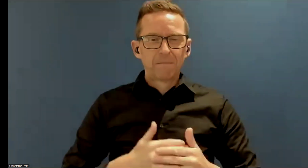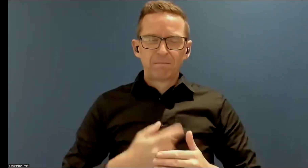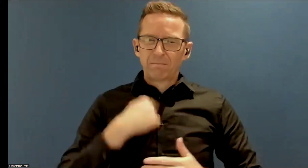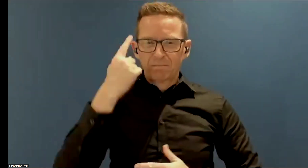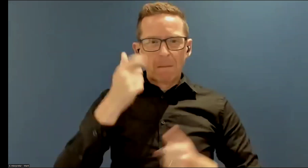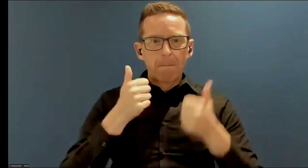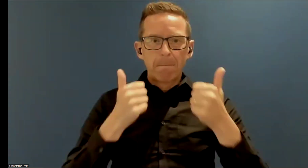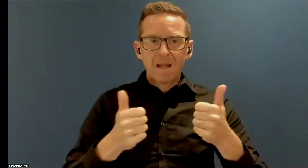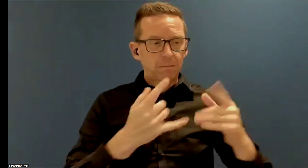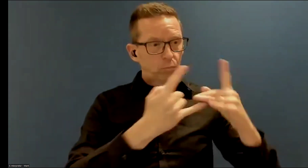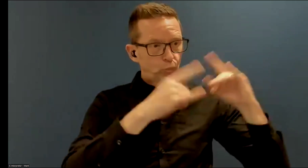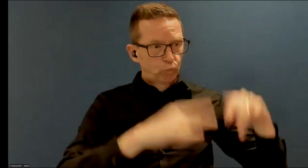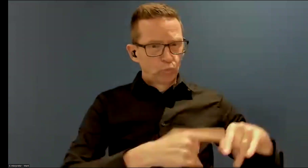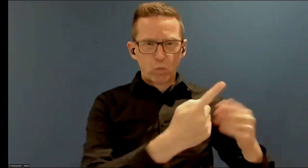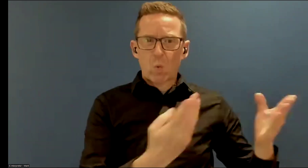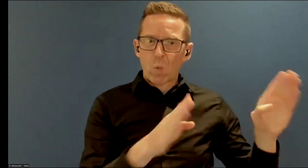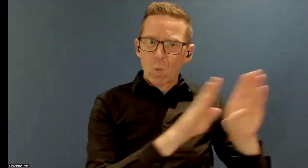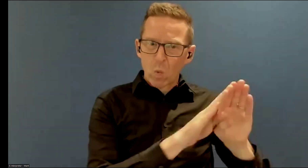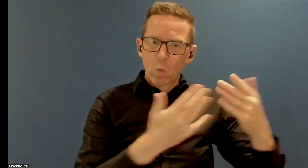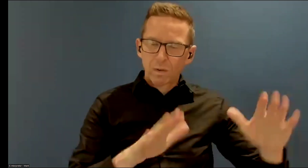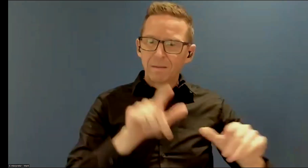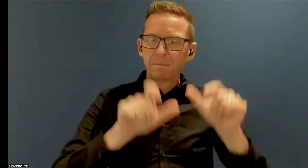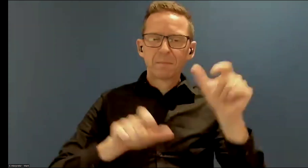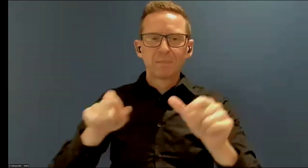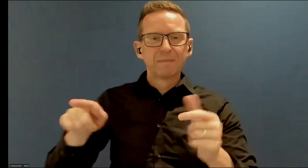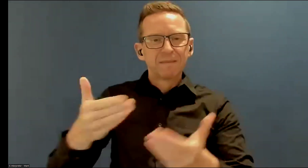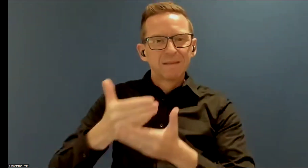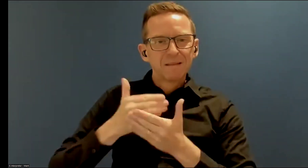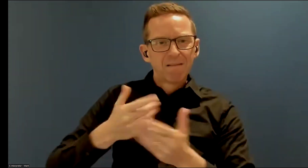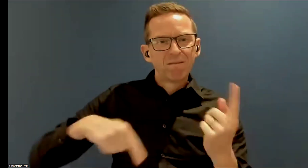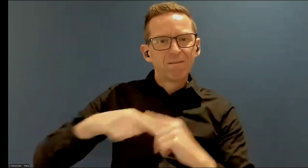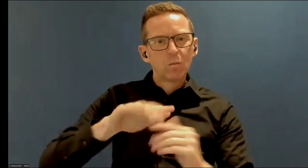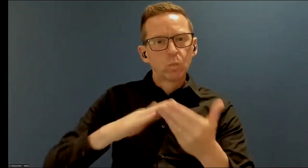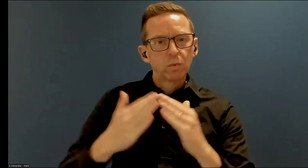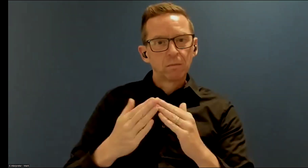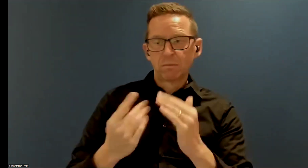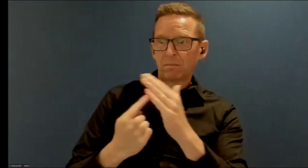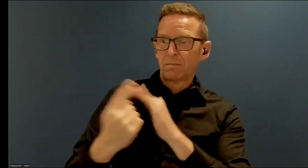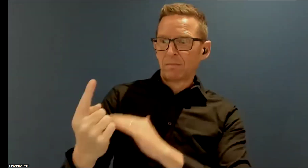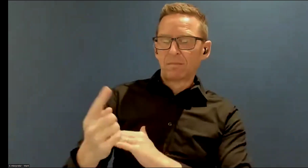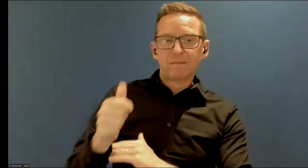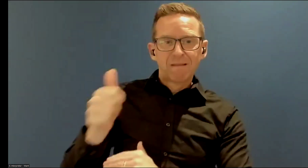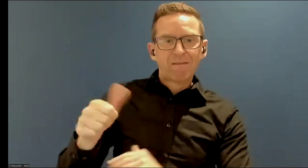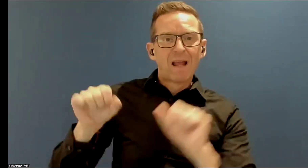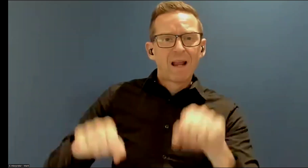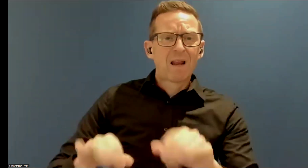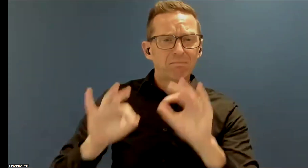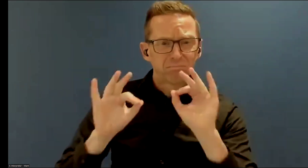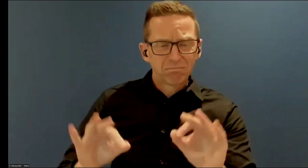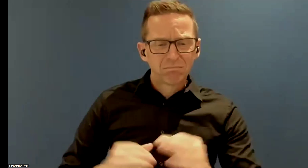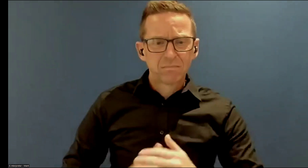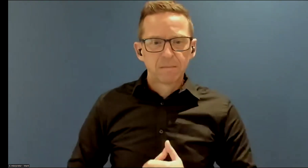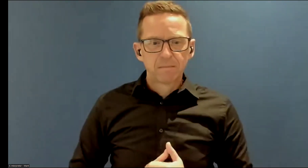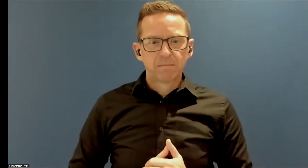the communities? About independent living, yes, those are some good theories